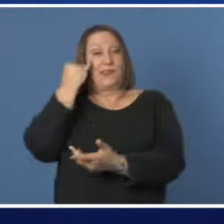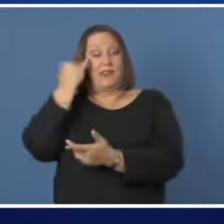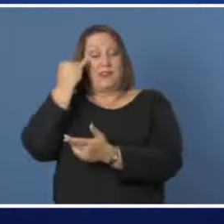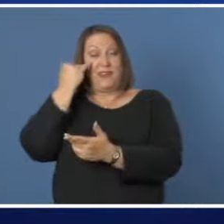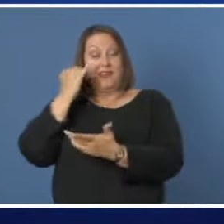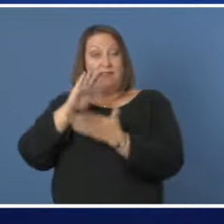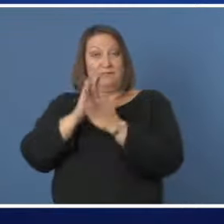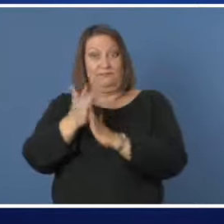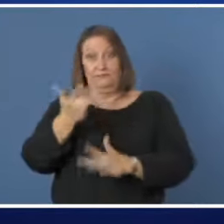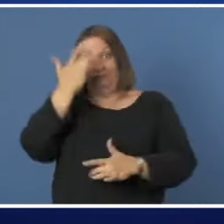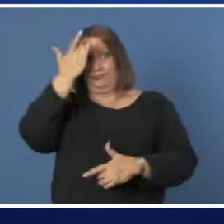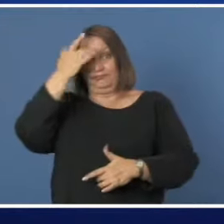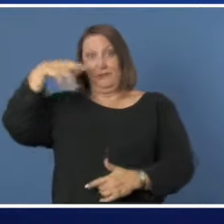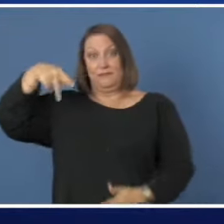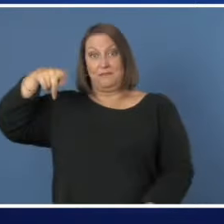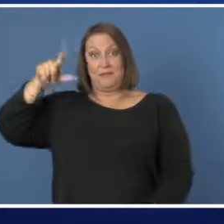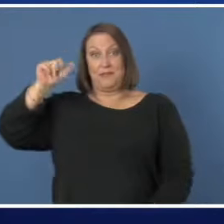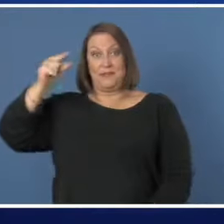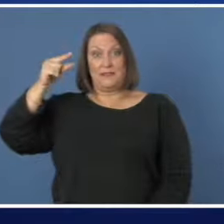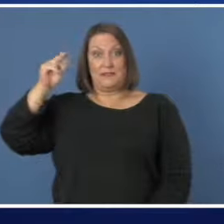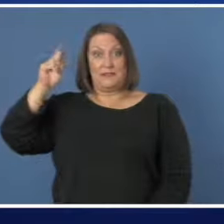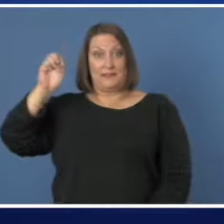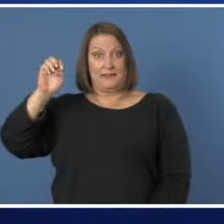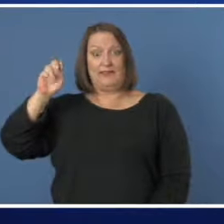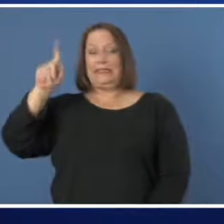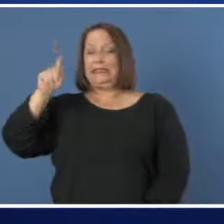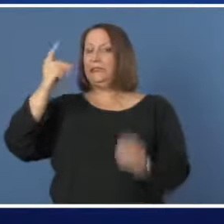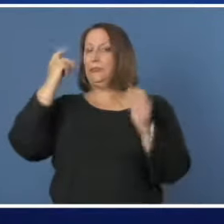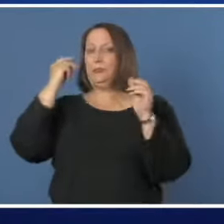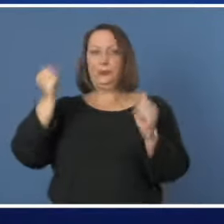Persons with the plague need immediate treatment